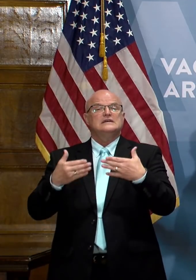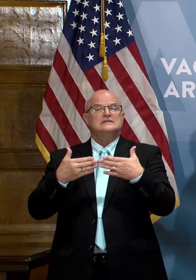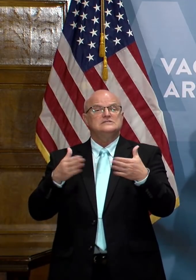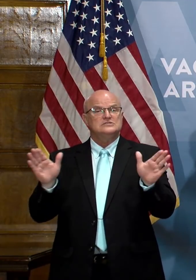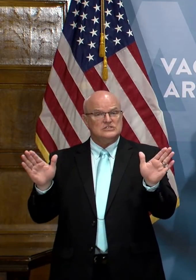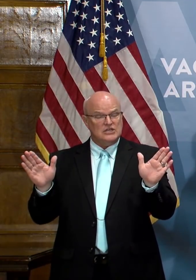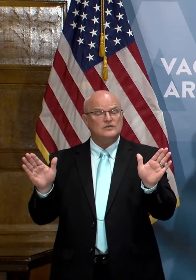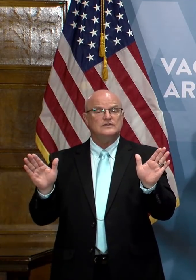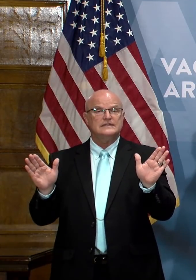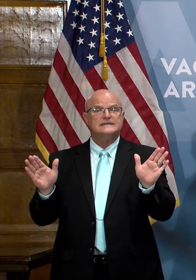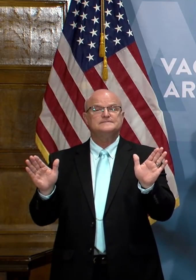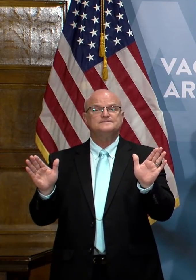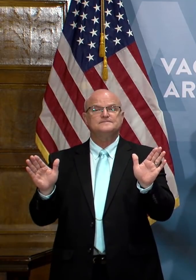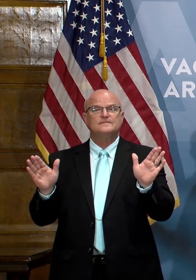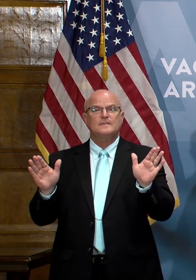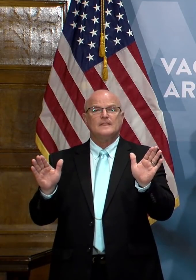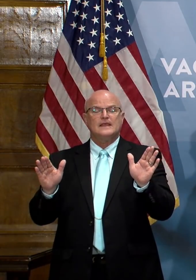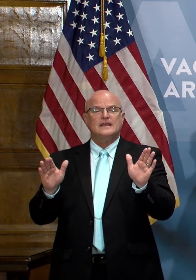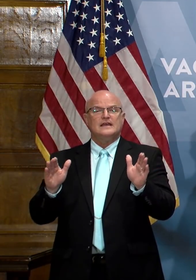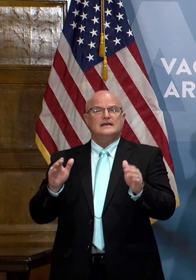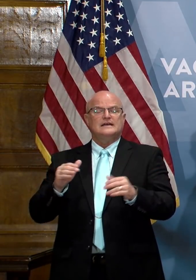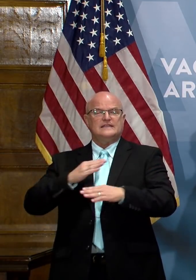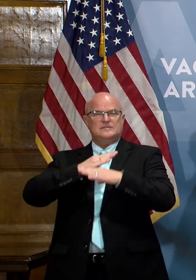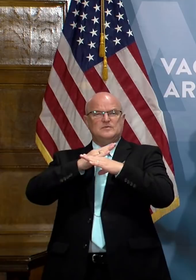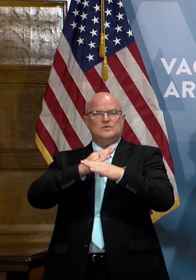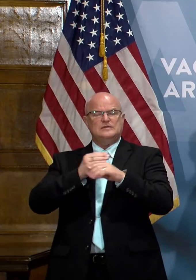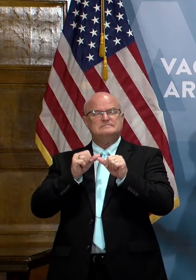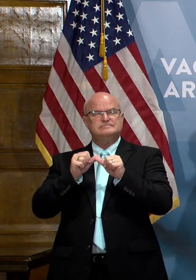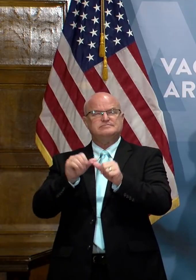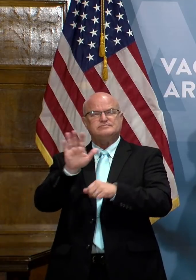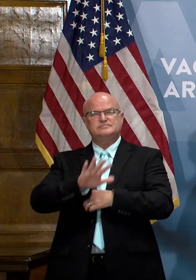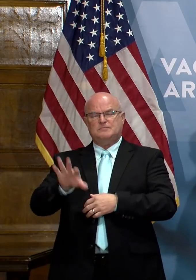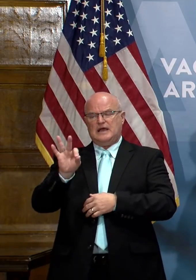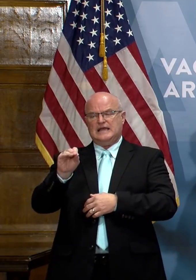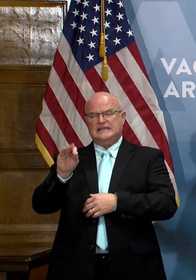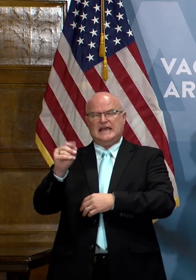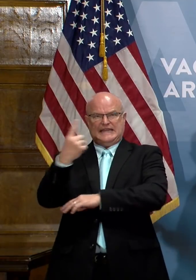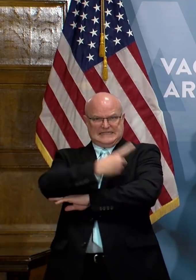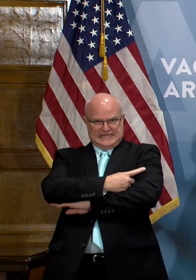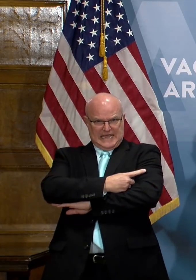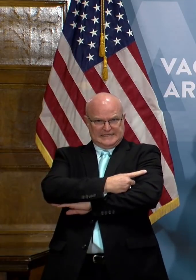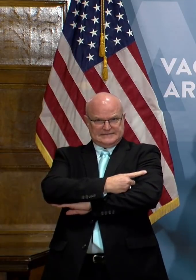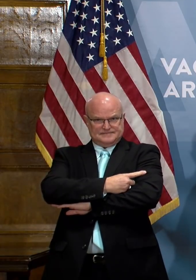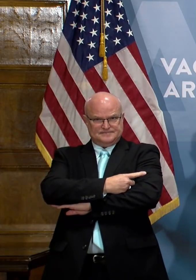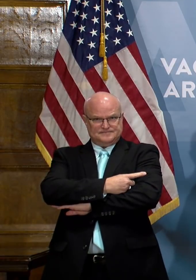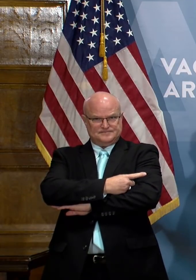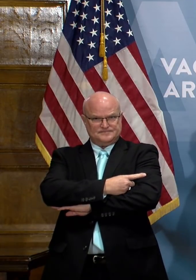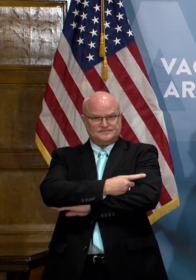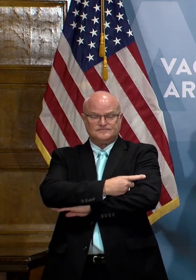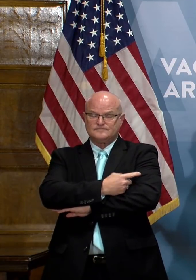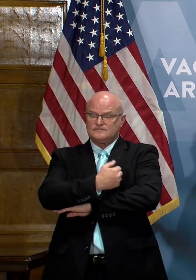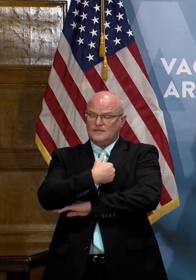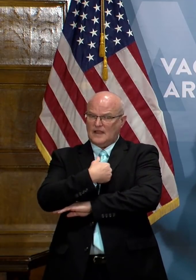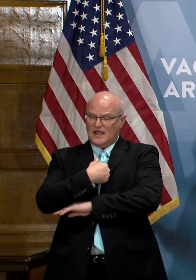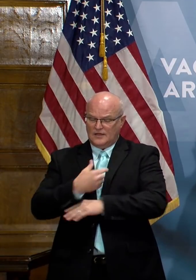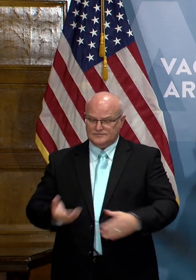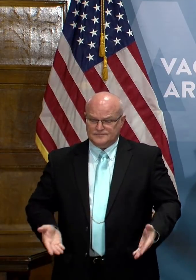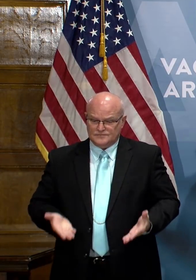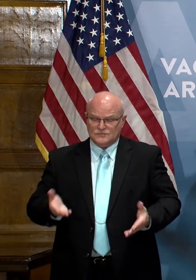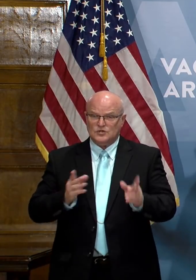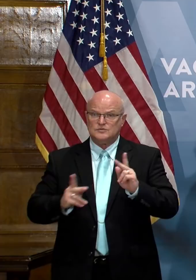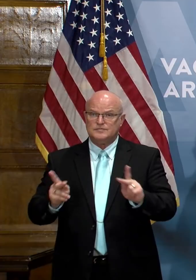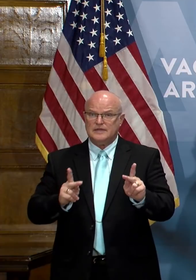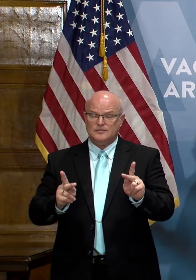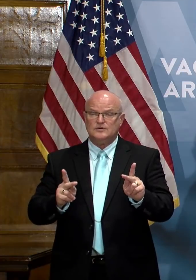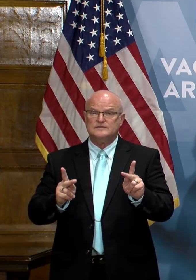Generally speaking, the immunity lasts about 90 days. And so I would encourage everybody to go ahead and